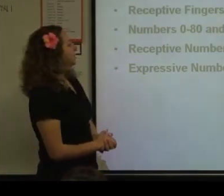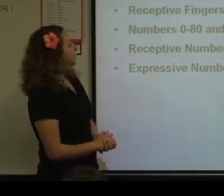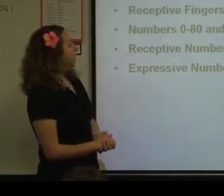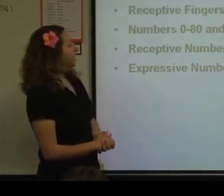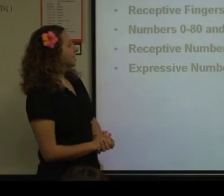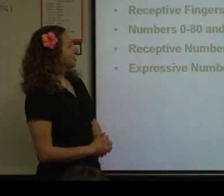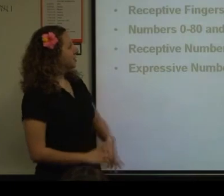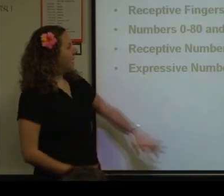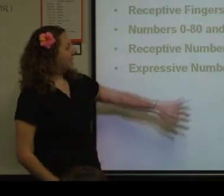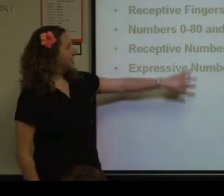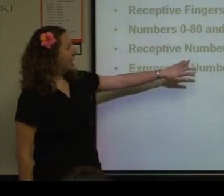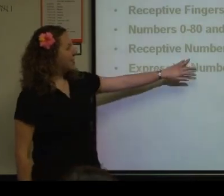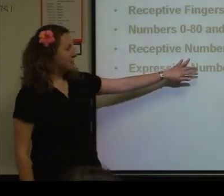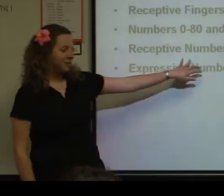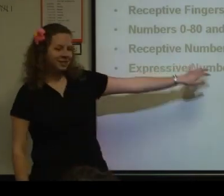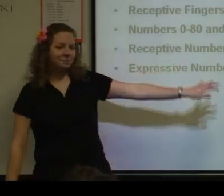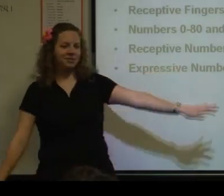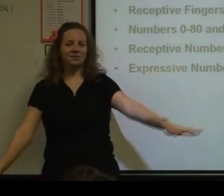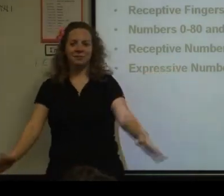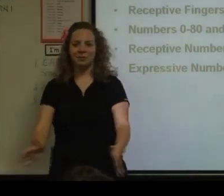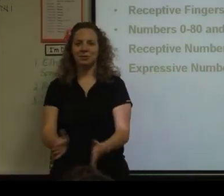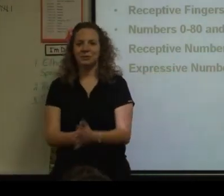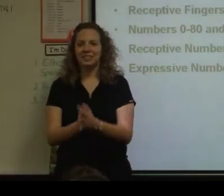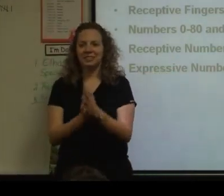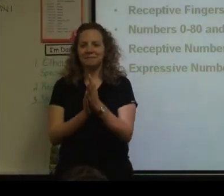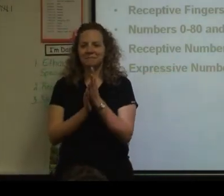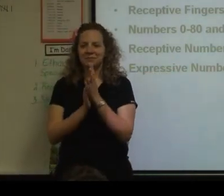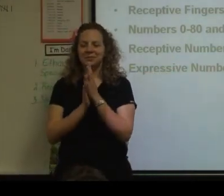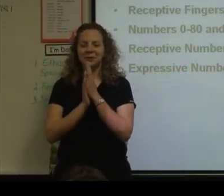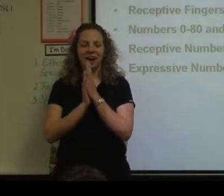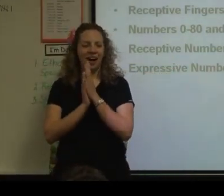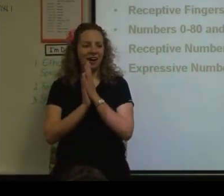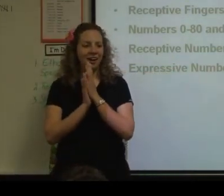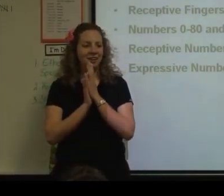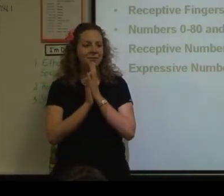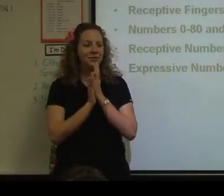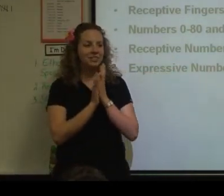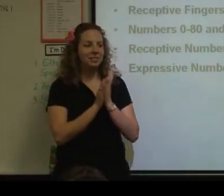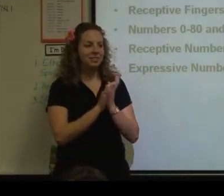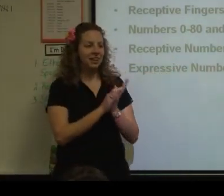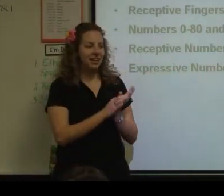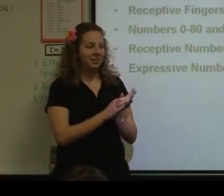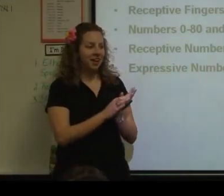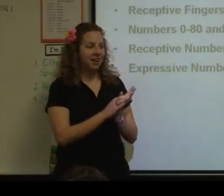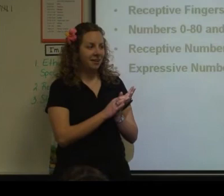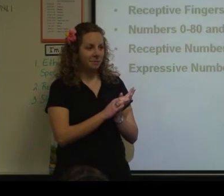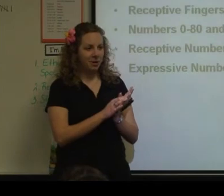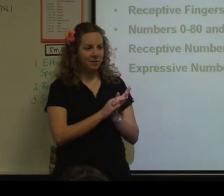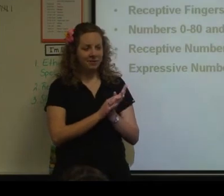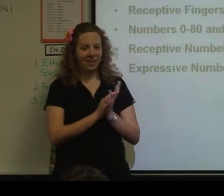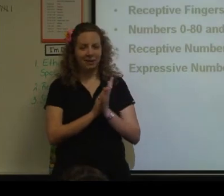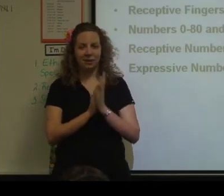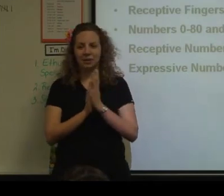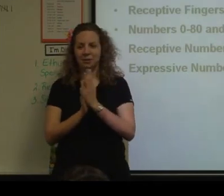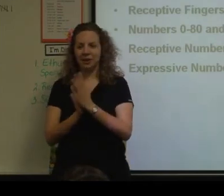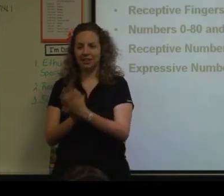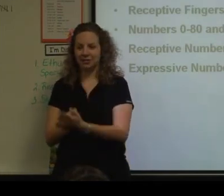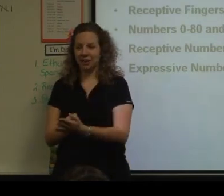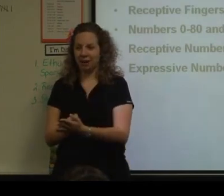So let's go back to our receptive numbers quiz. So I am going to sign a number, and I want you guys to figure out